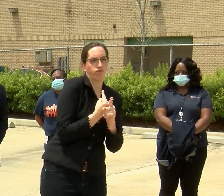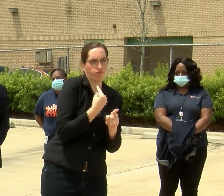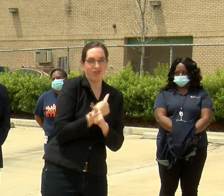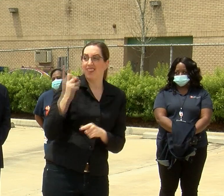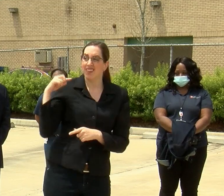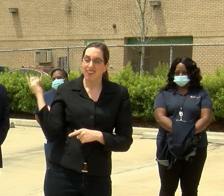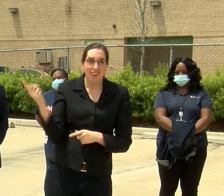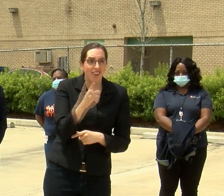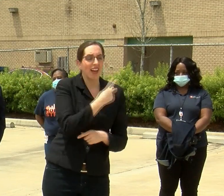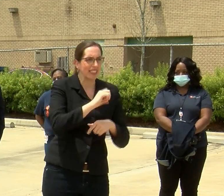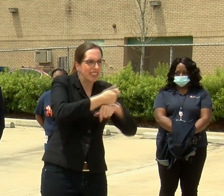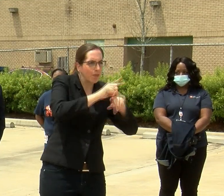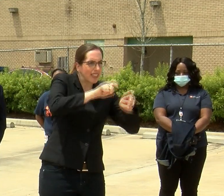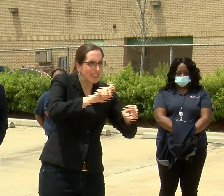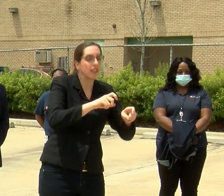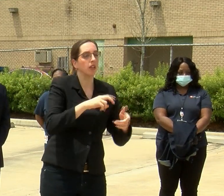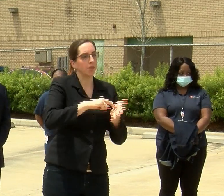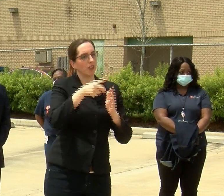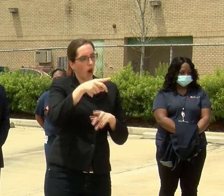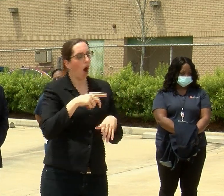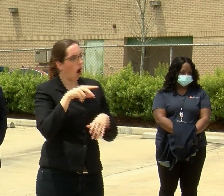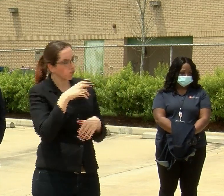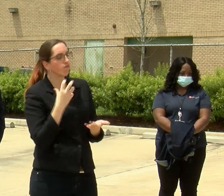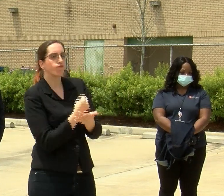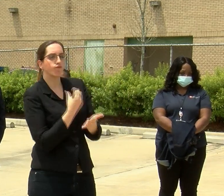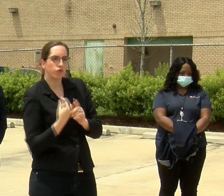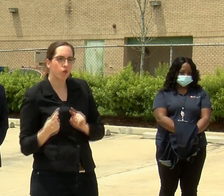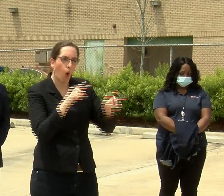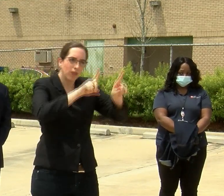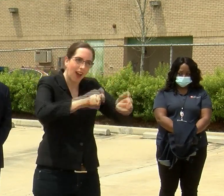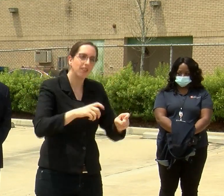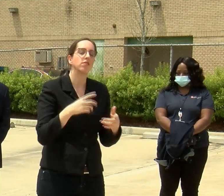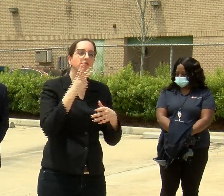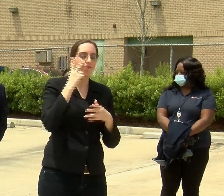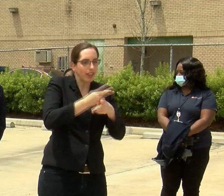they can to get the testing sites up. Y'all need to take advantage of it so you can take care of yourselves and your families.